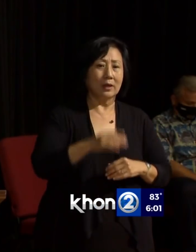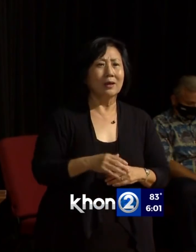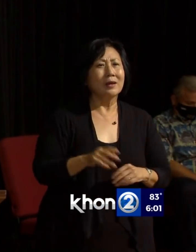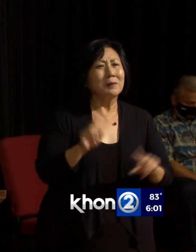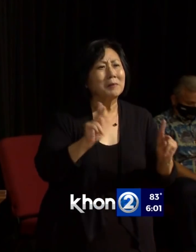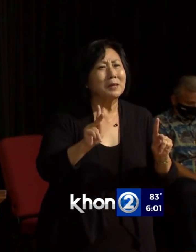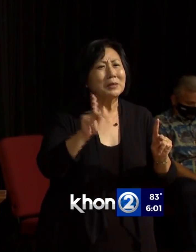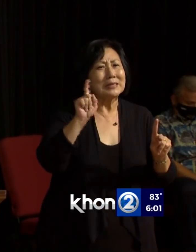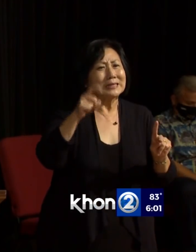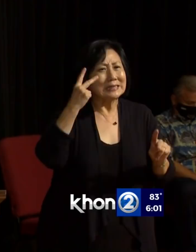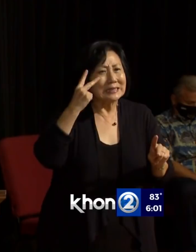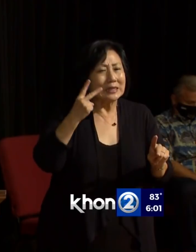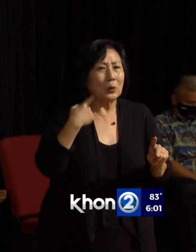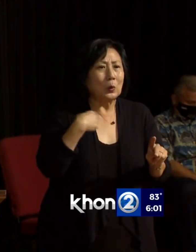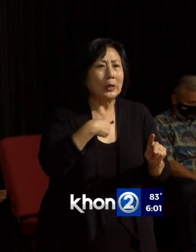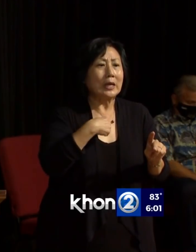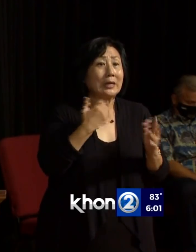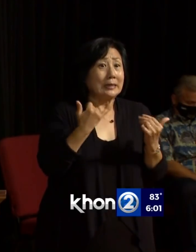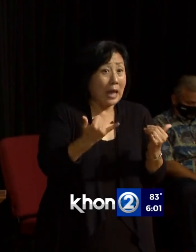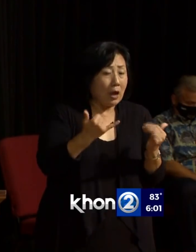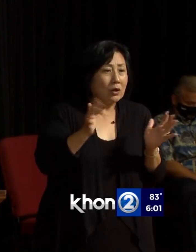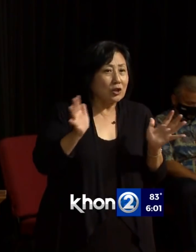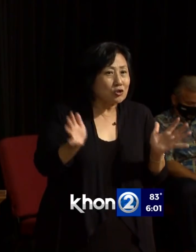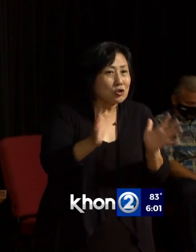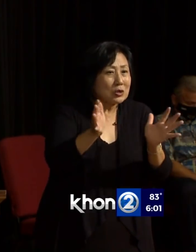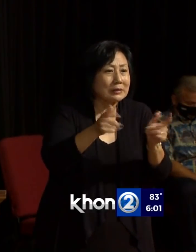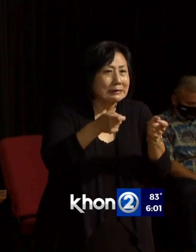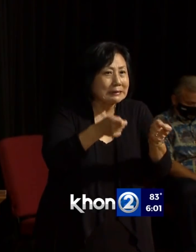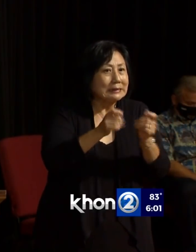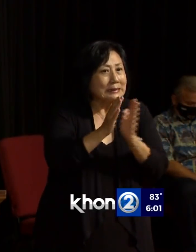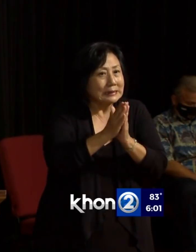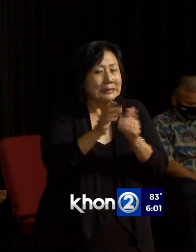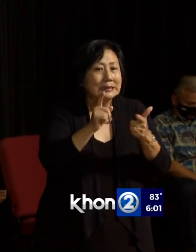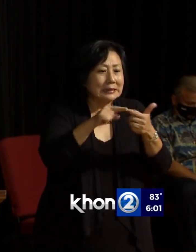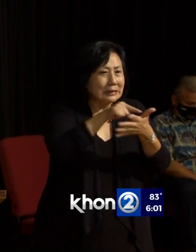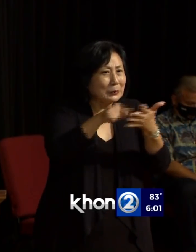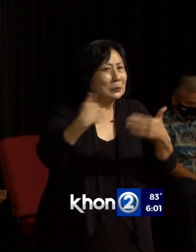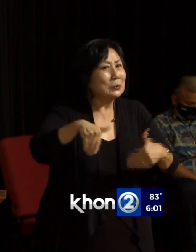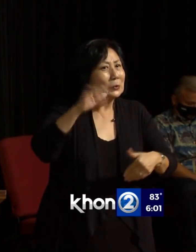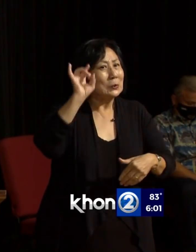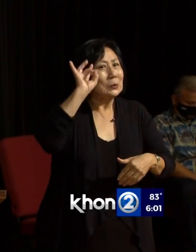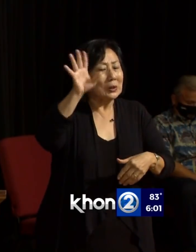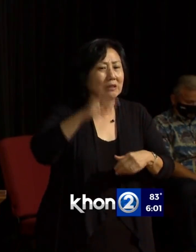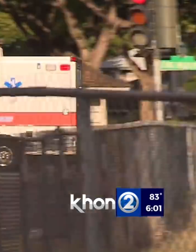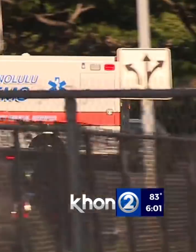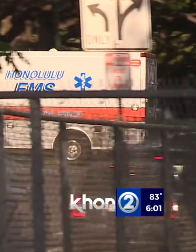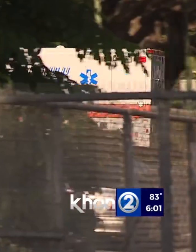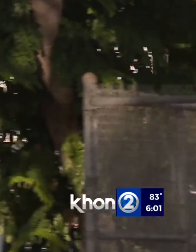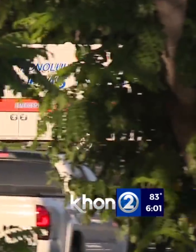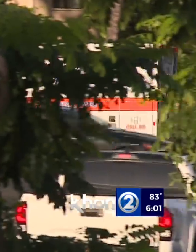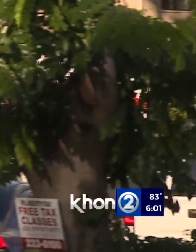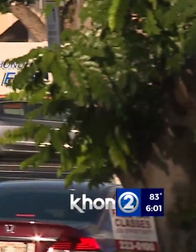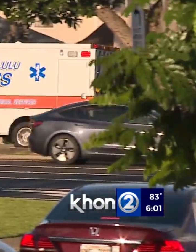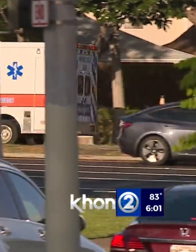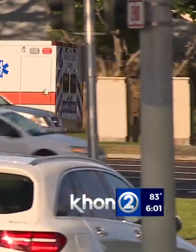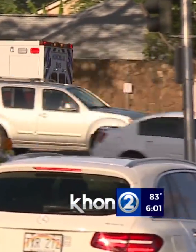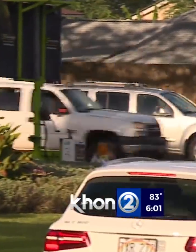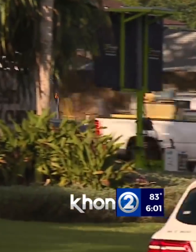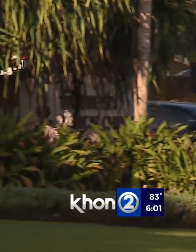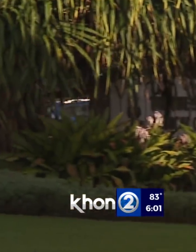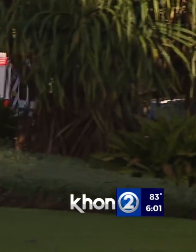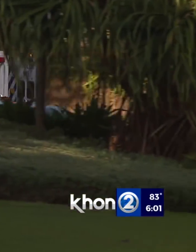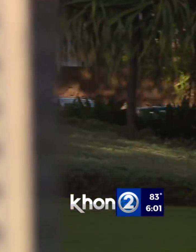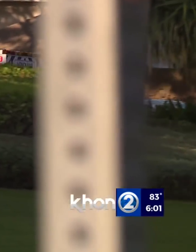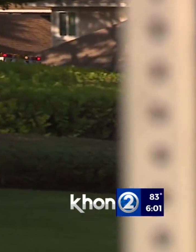People need to embrace that. We're pushing right now a circumstance and a situation that was our worst fear at the outset of the pandemic